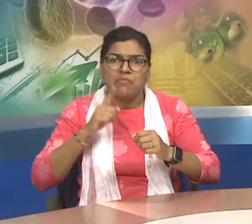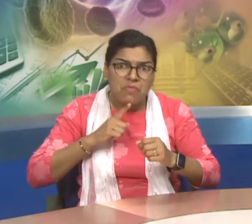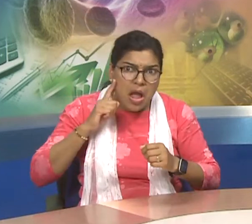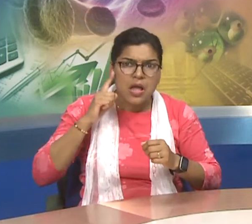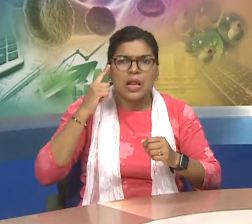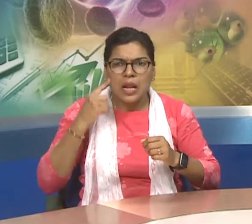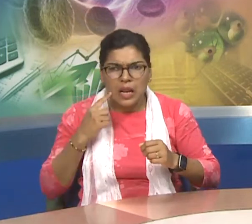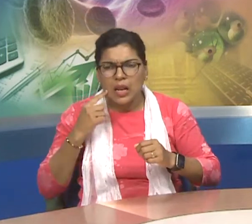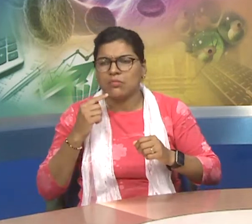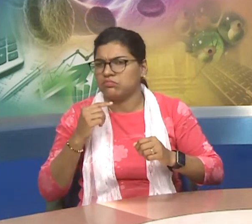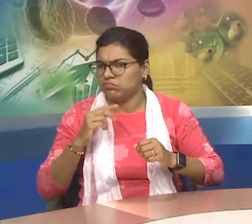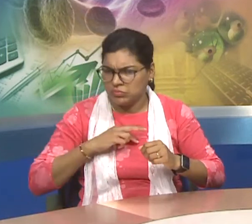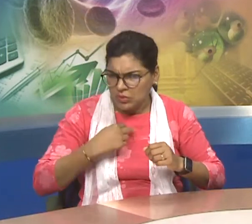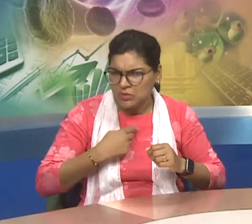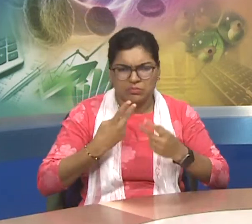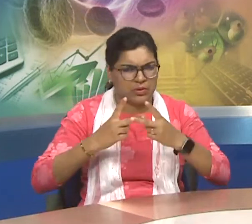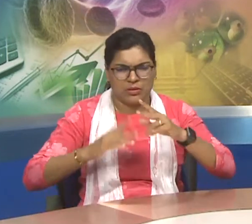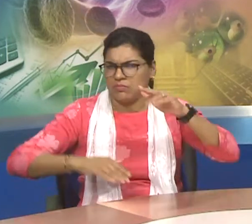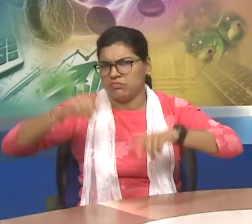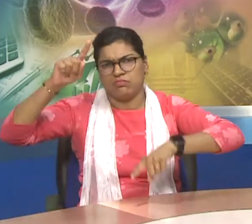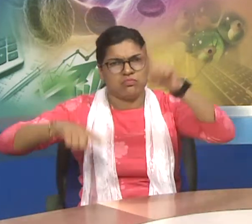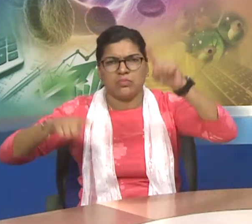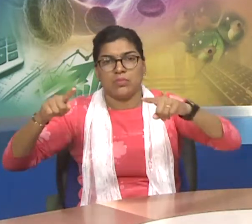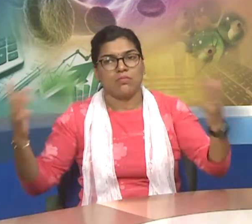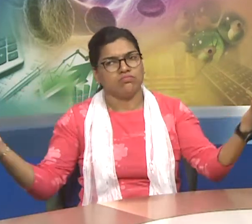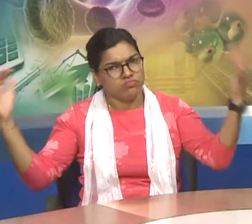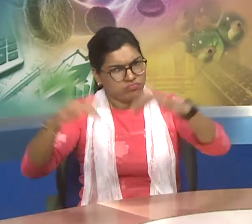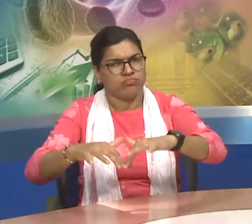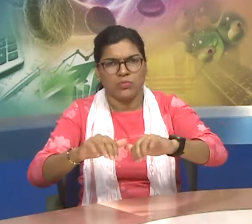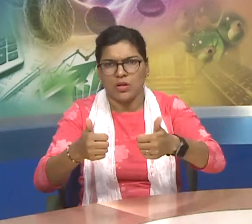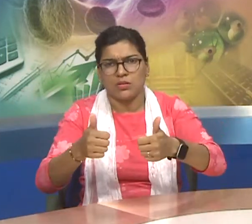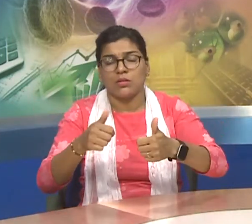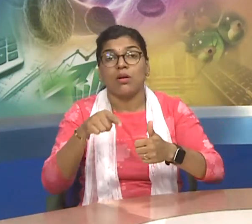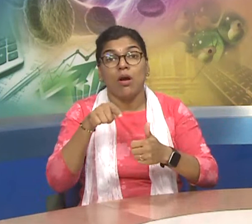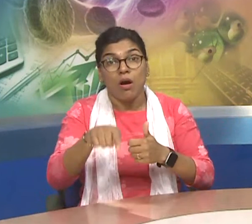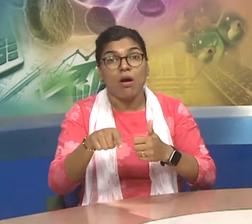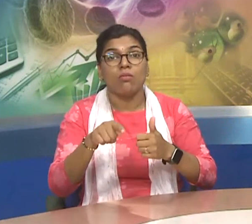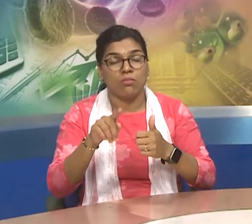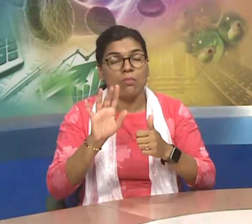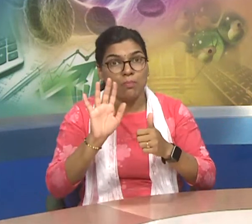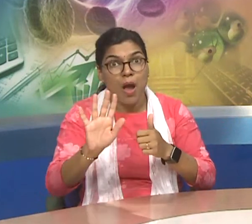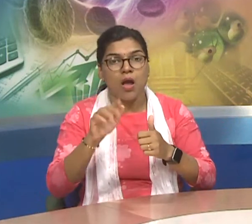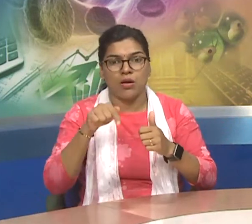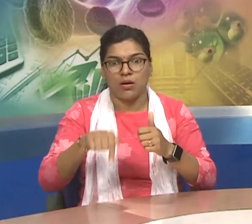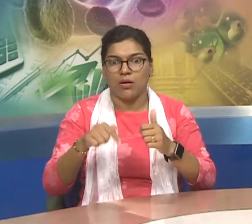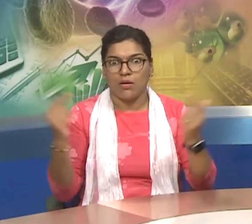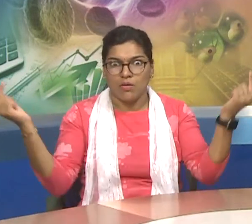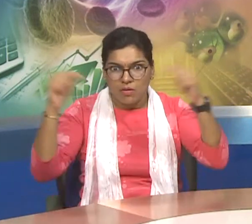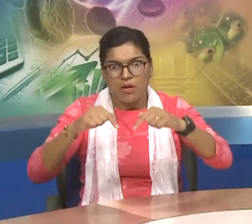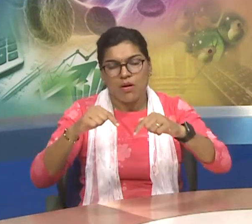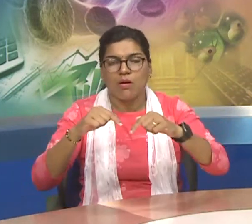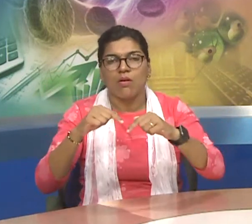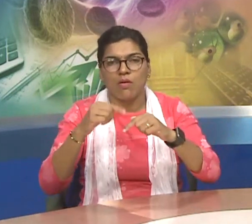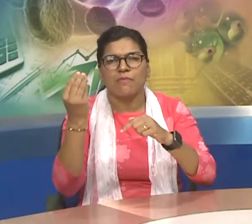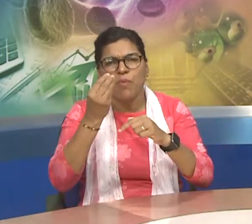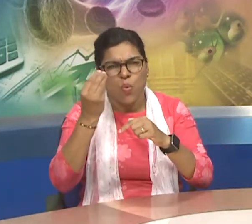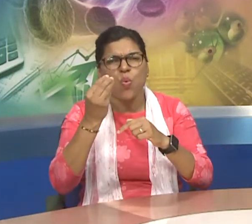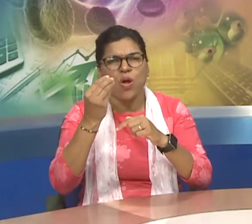offer information services to its heterogeneous population on a